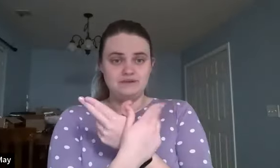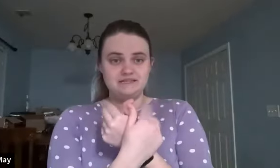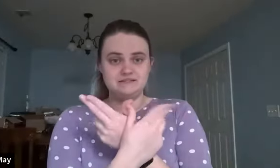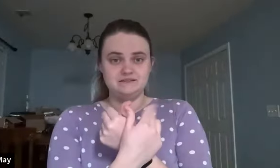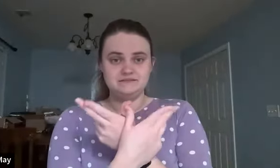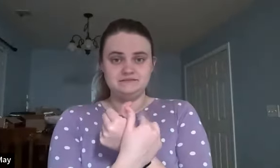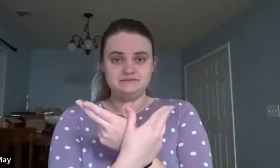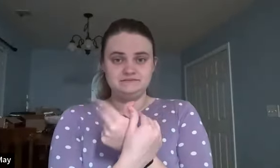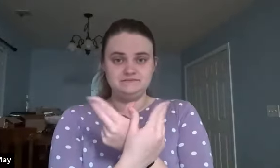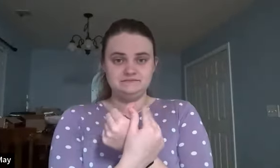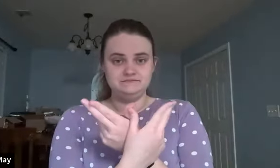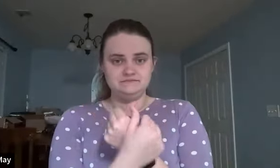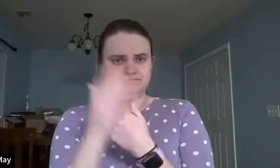Rabbit.